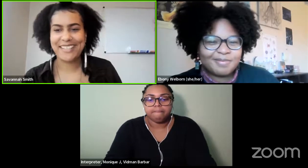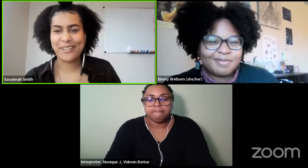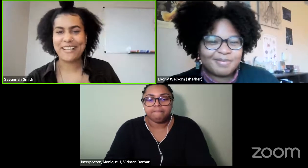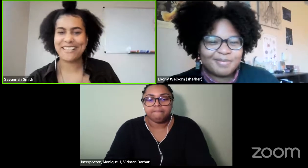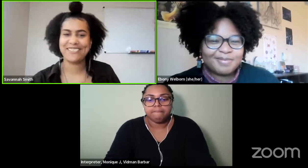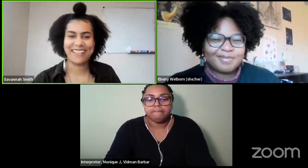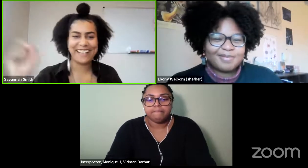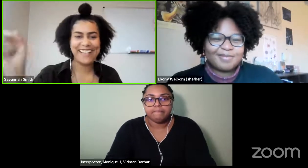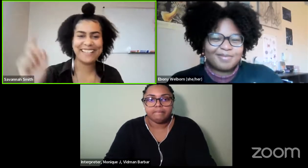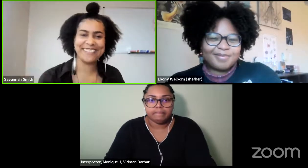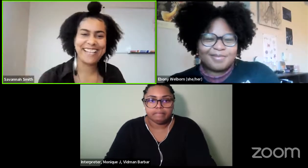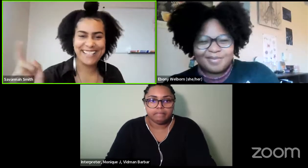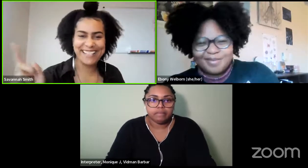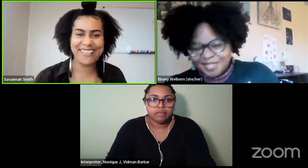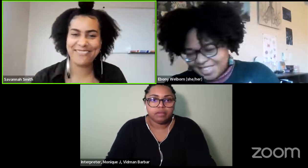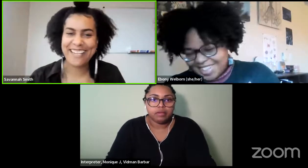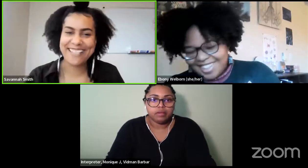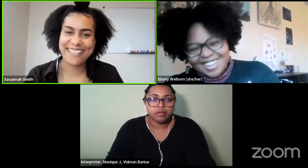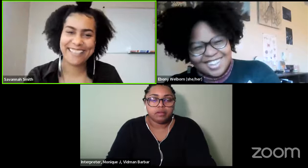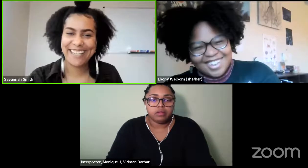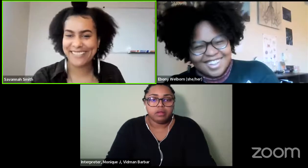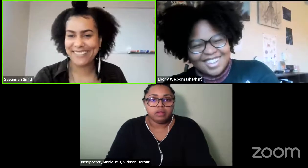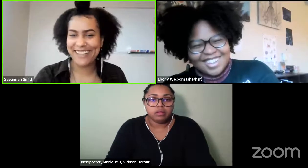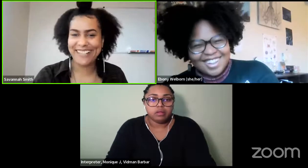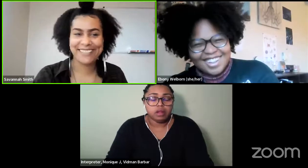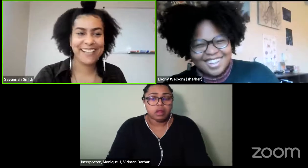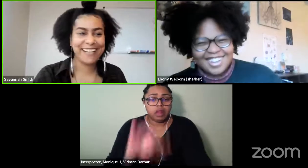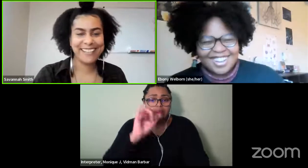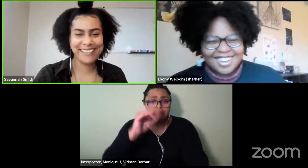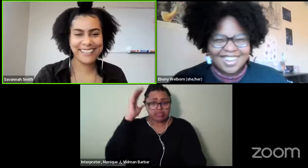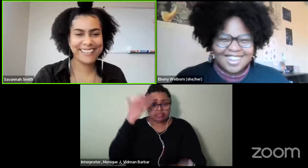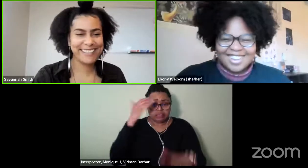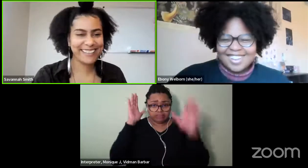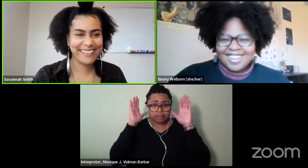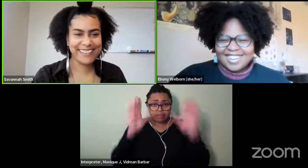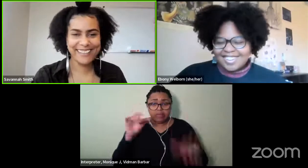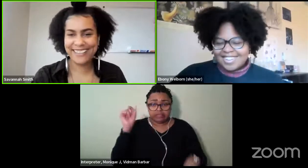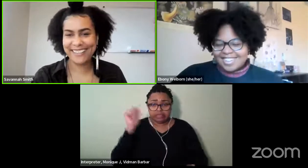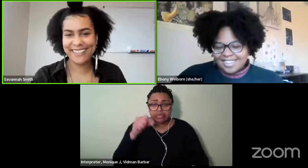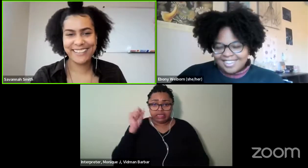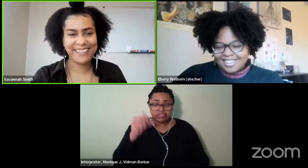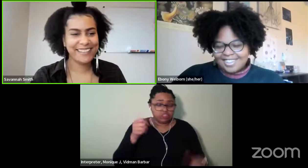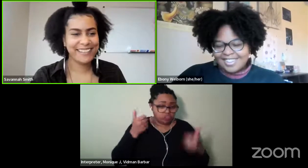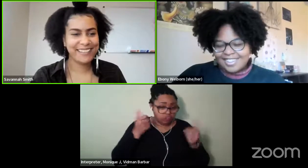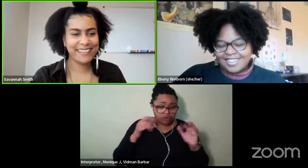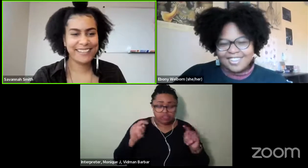That does sound amazing, Fiona. Thank you. Yes, it was amazing. Yes, try it, try it.